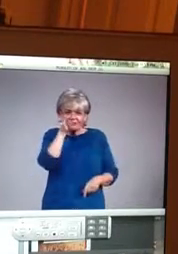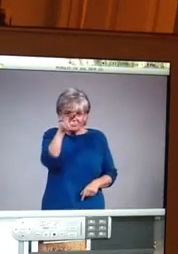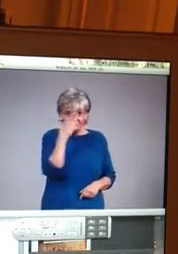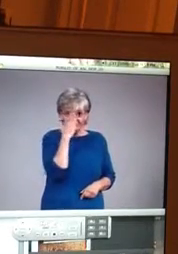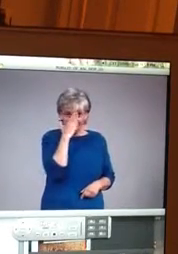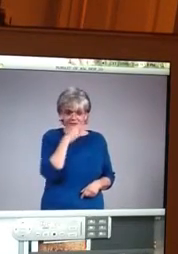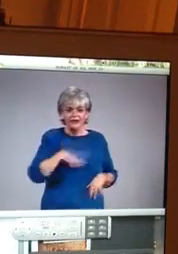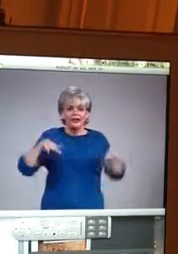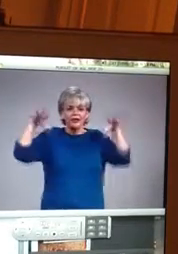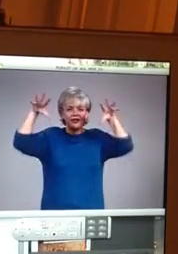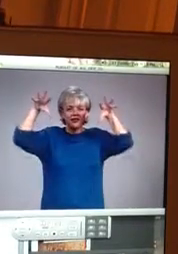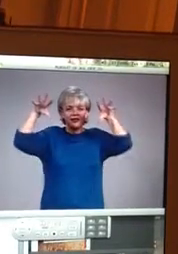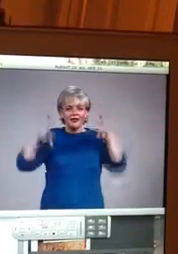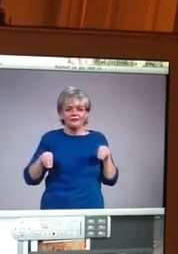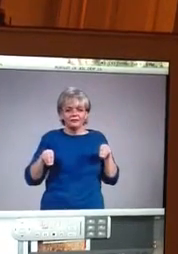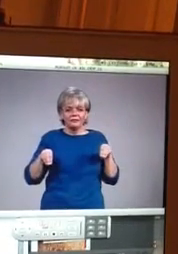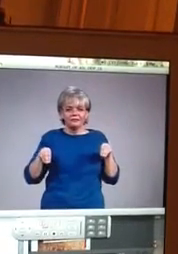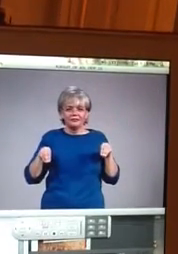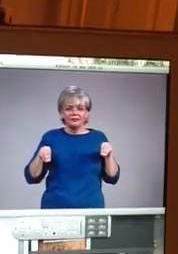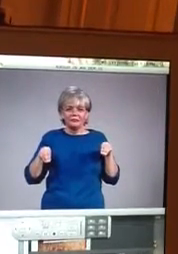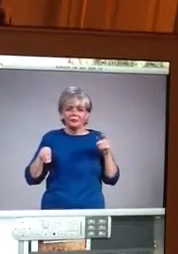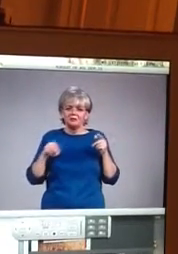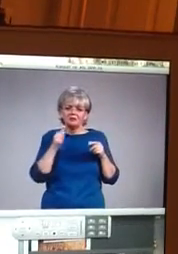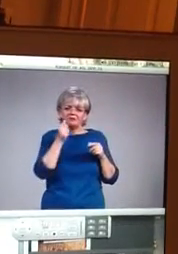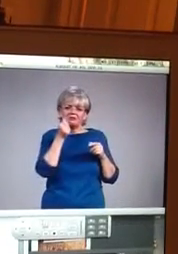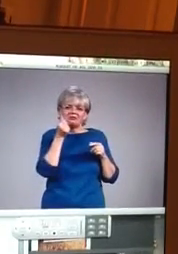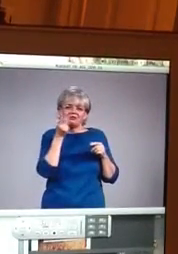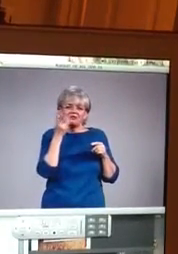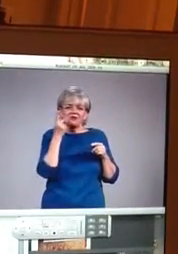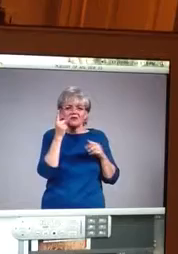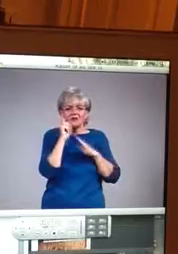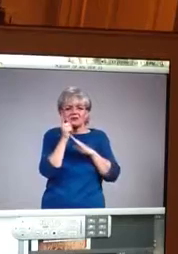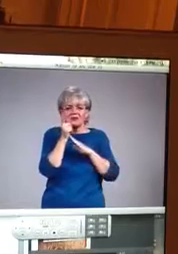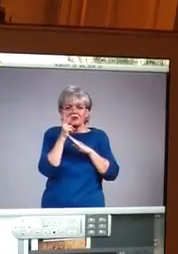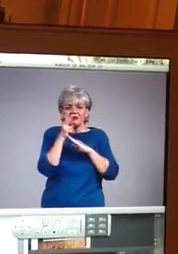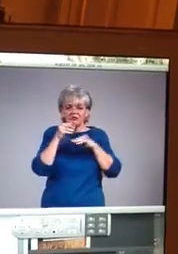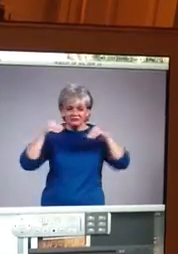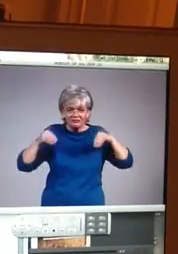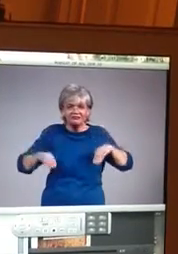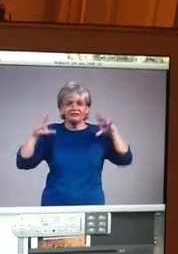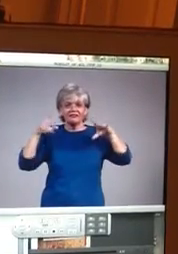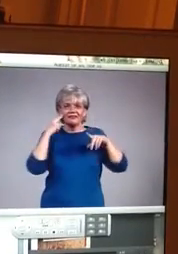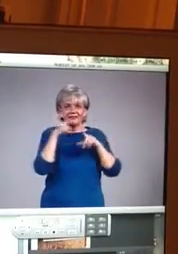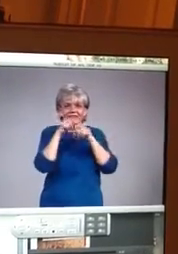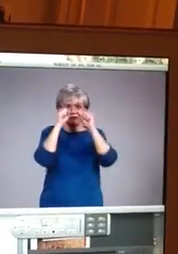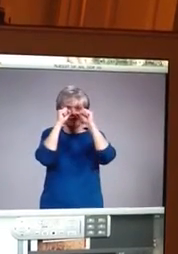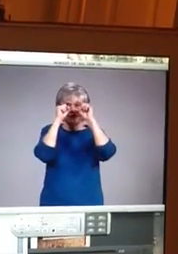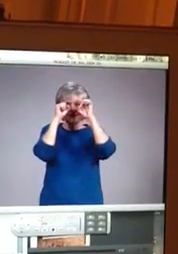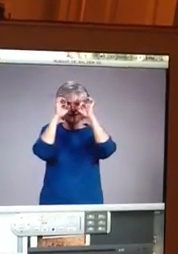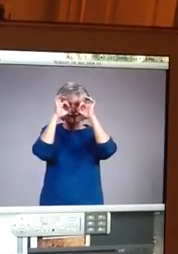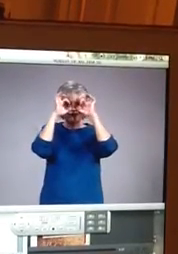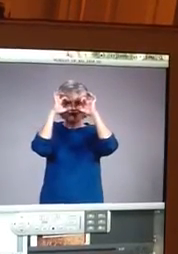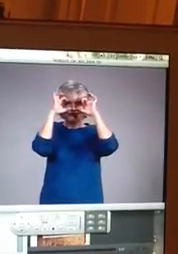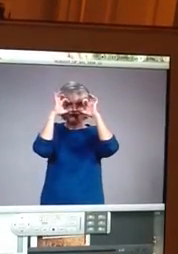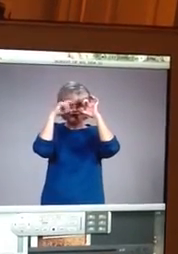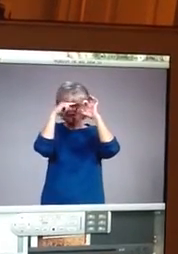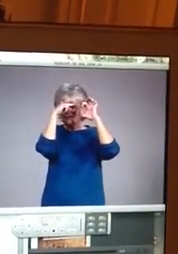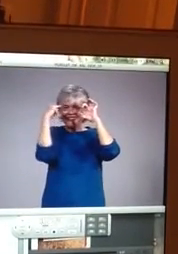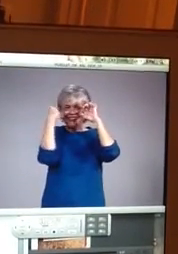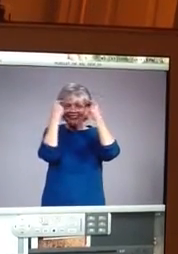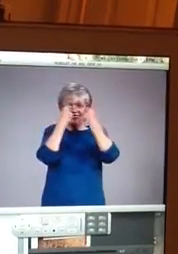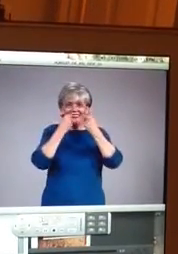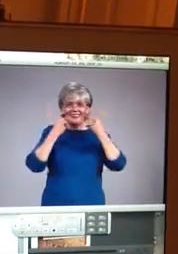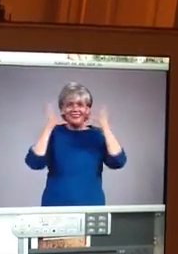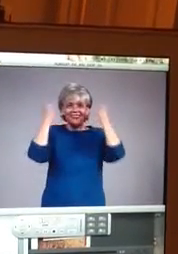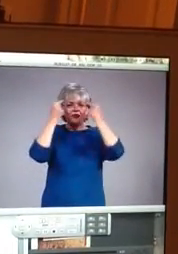If you go into the bathroom and you turn the lights off, the mirror's in front of you, wait a few minutes, turn the lights on, and you will see